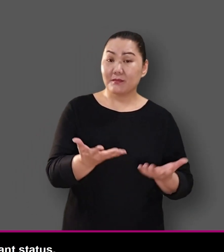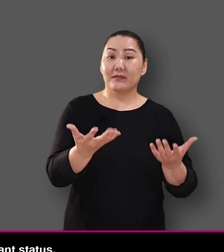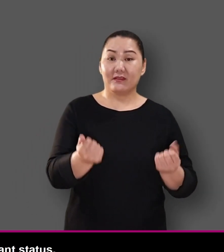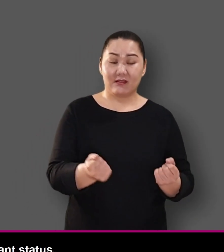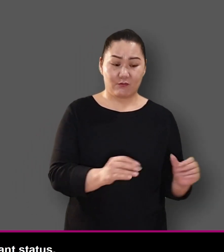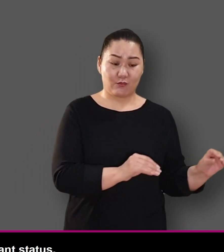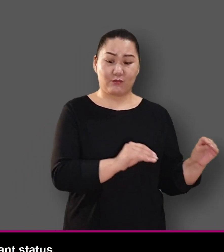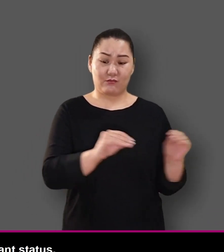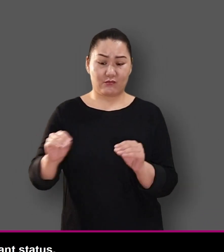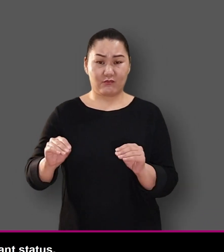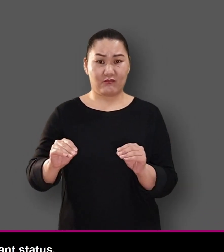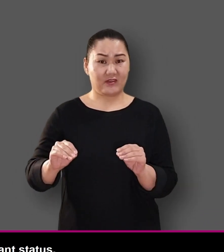migrant status,